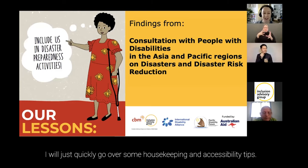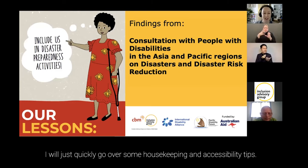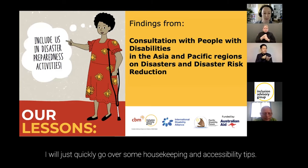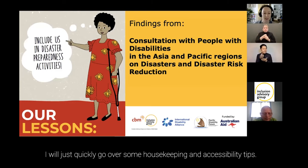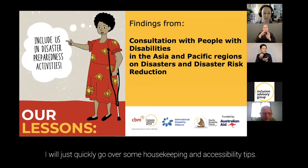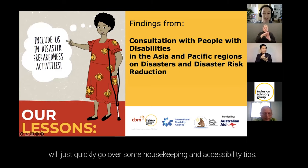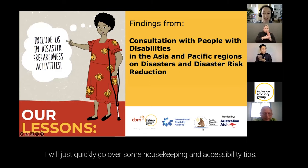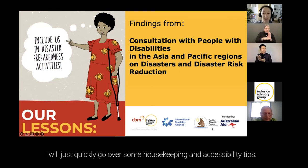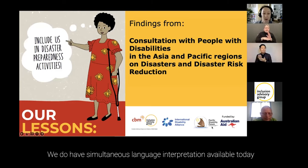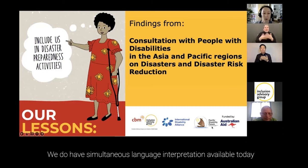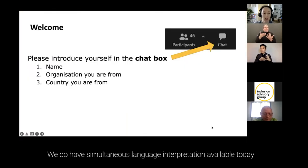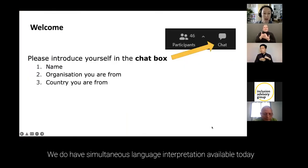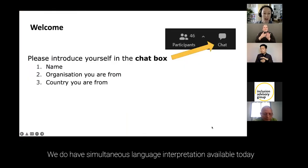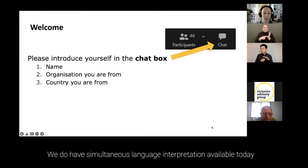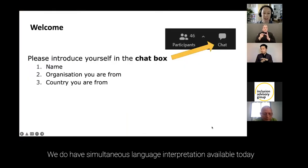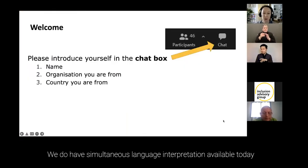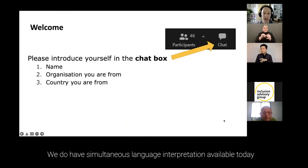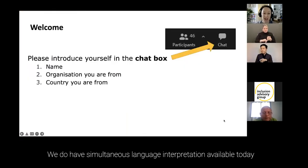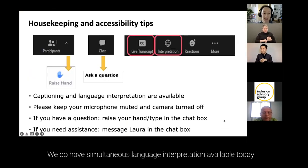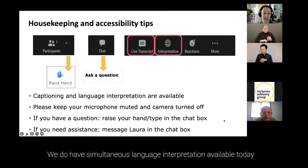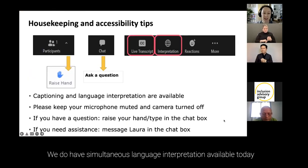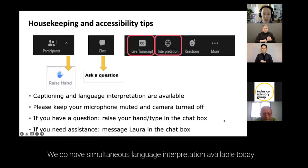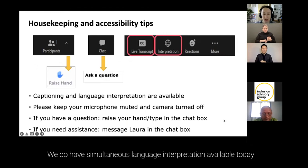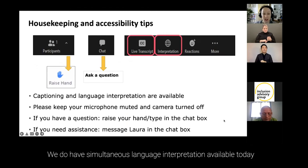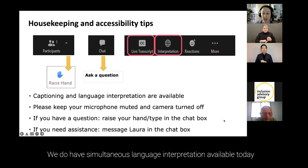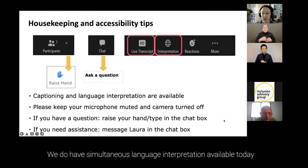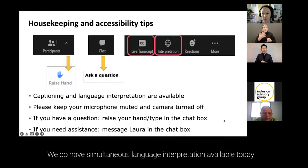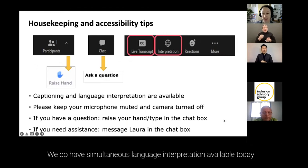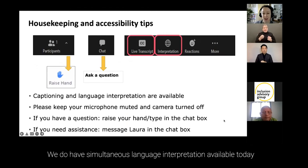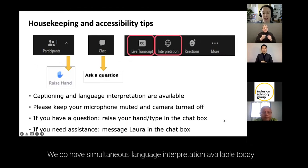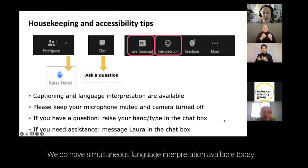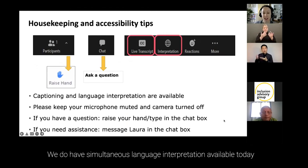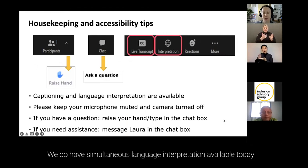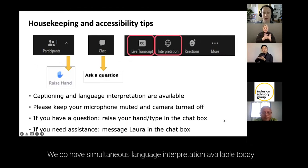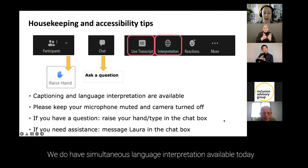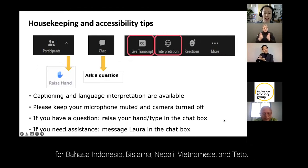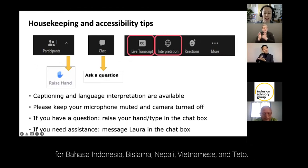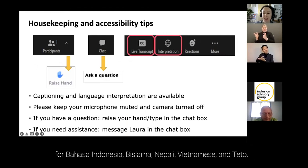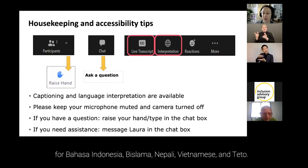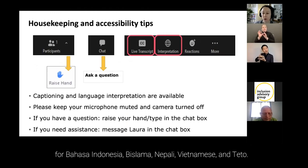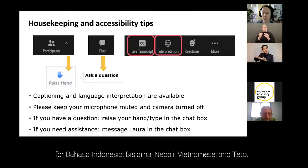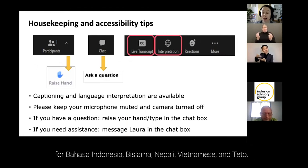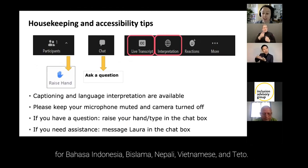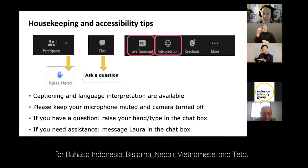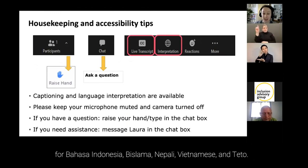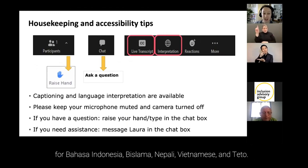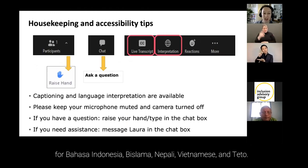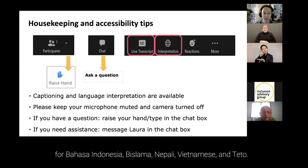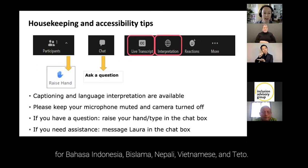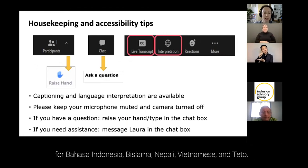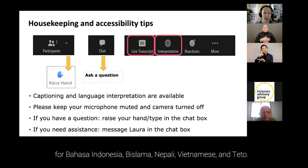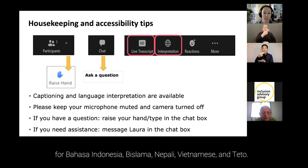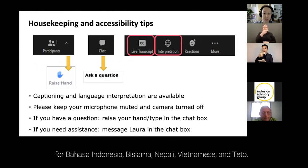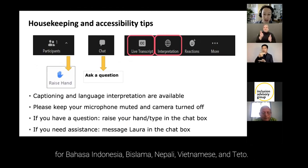accessibility tips. We do have simultaneous language interpretation available today for Bahasa